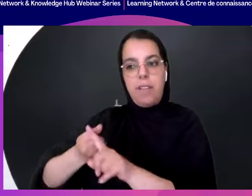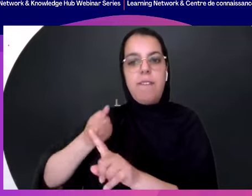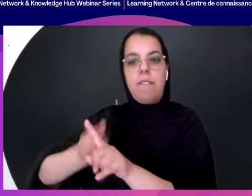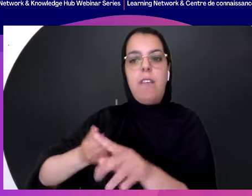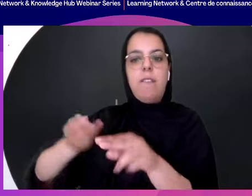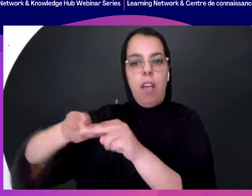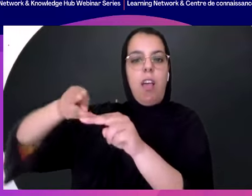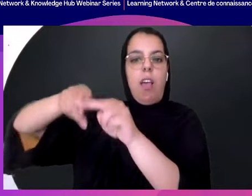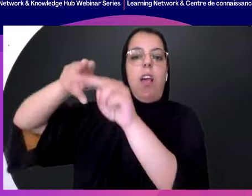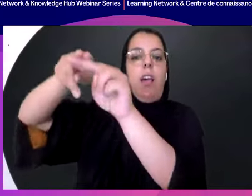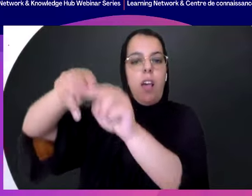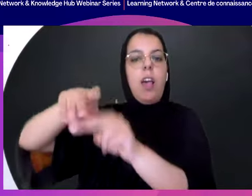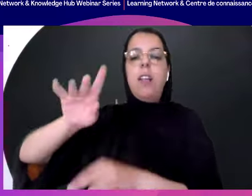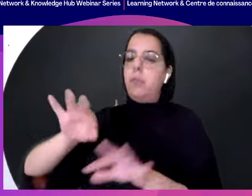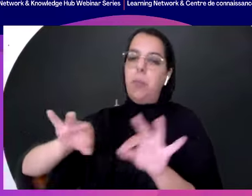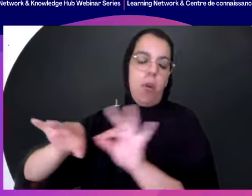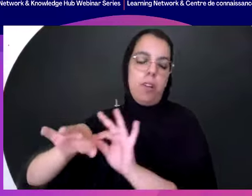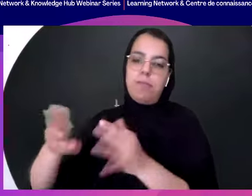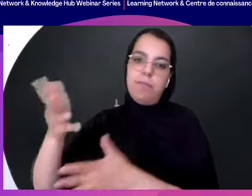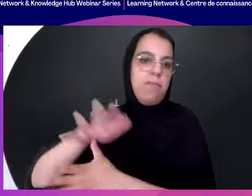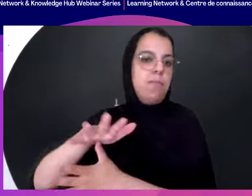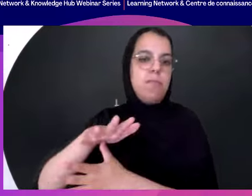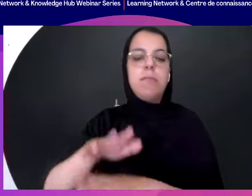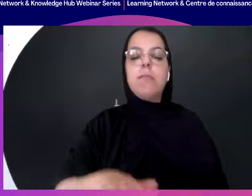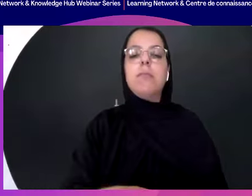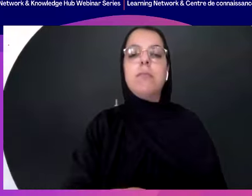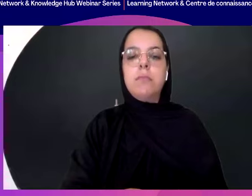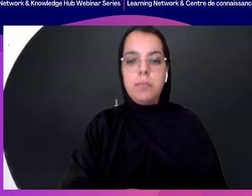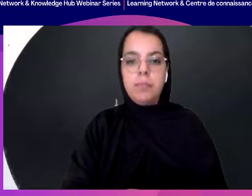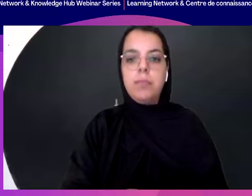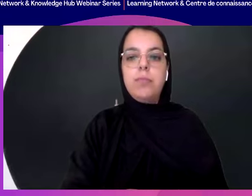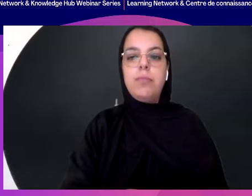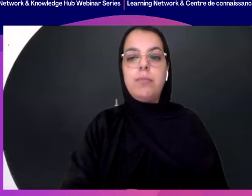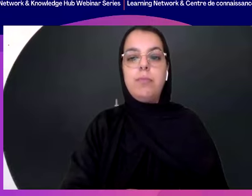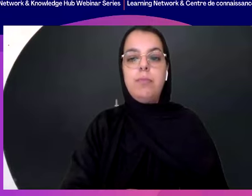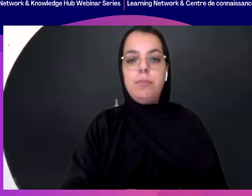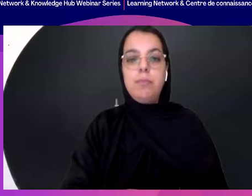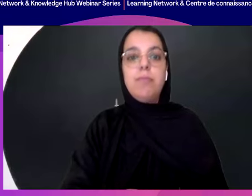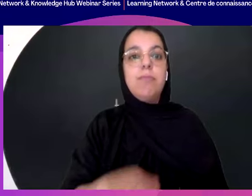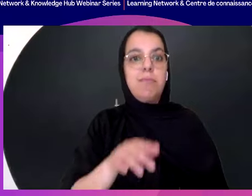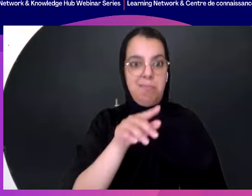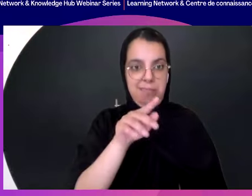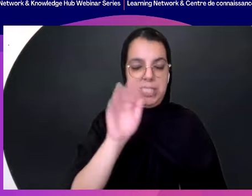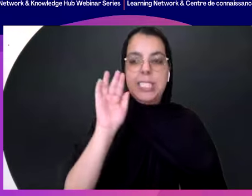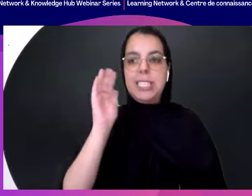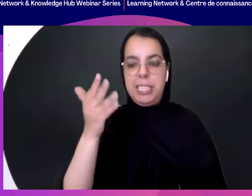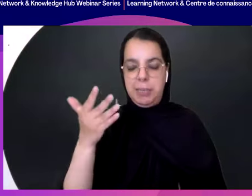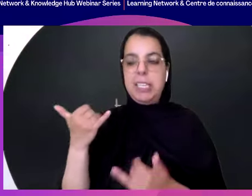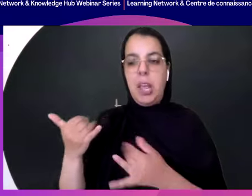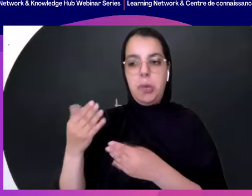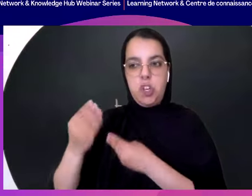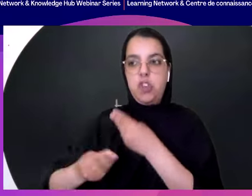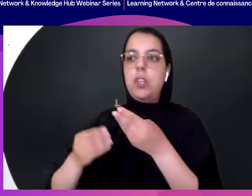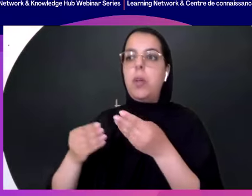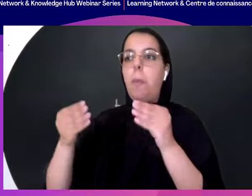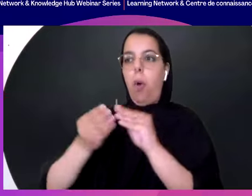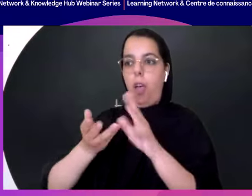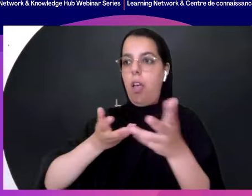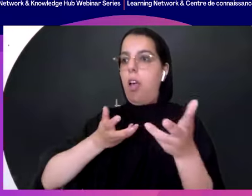they engaging more, but our research and research of others has shown how various aspects of cultural engagement